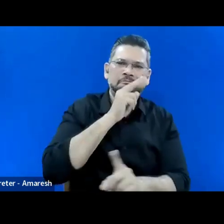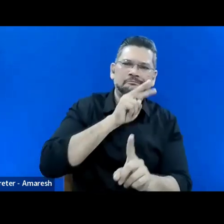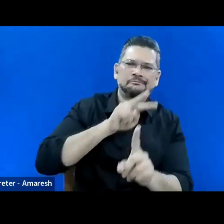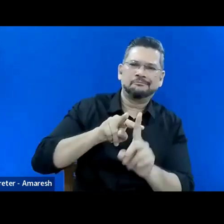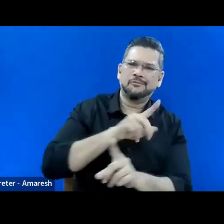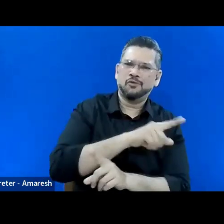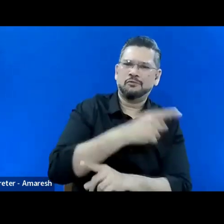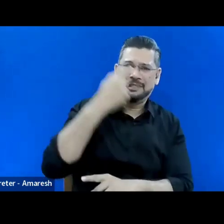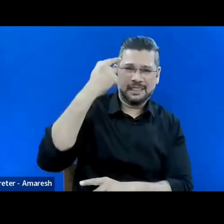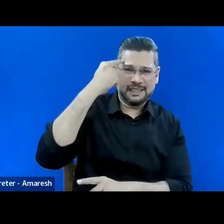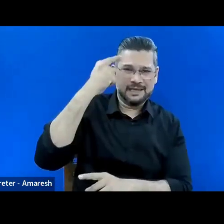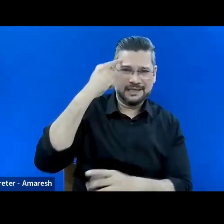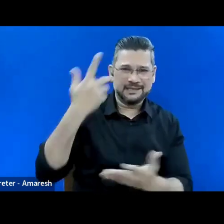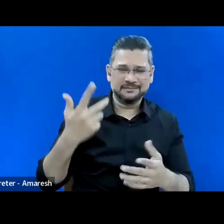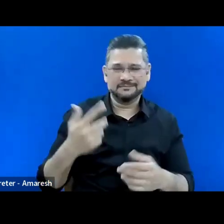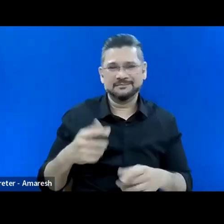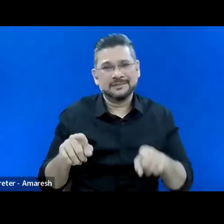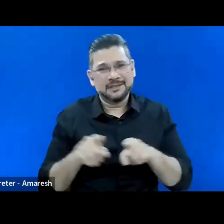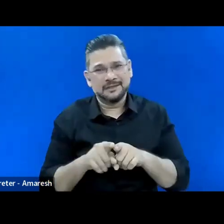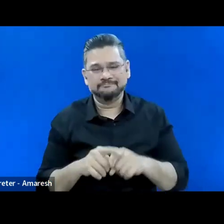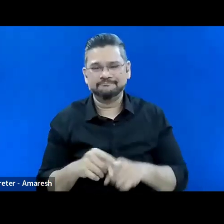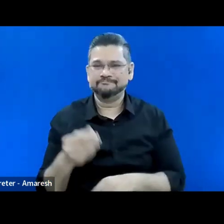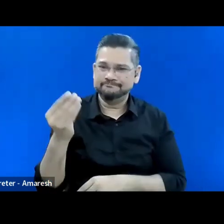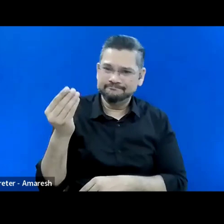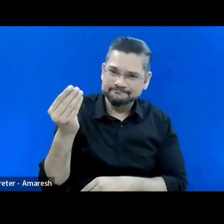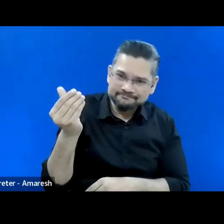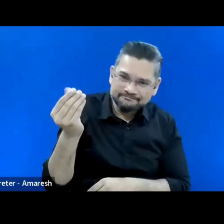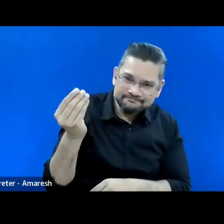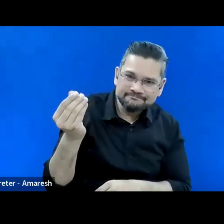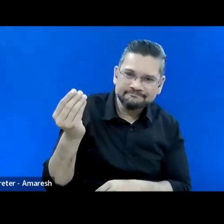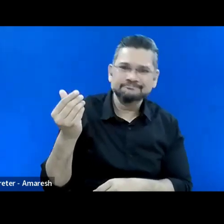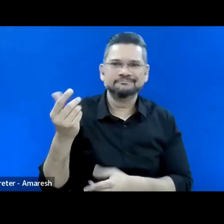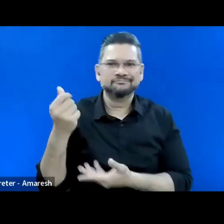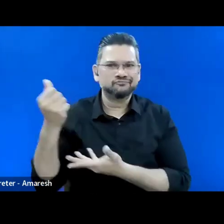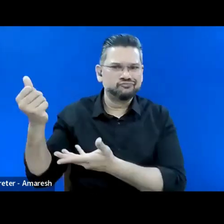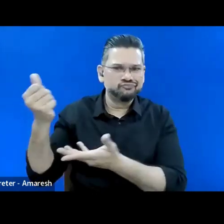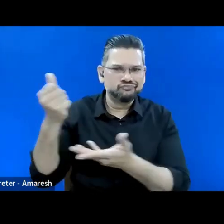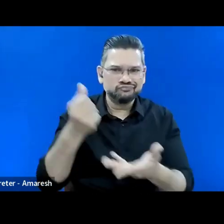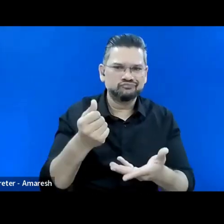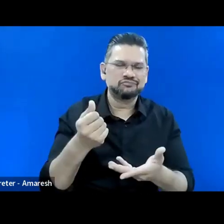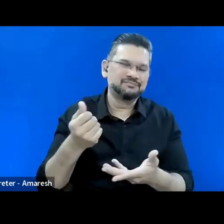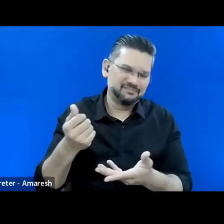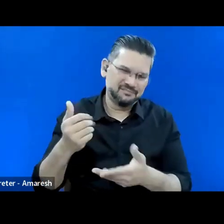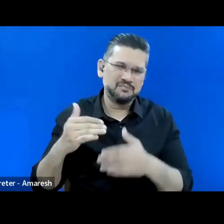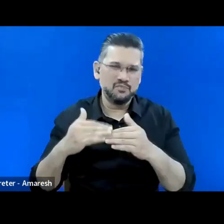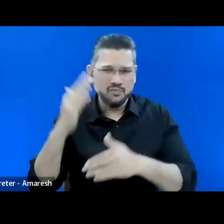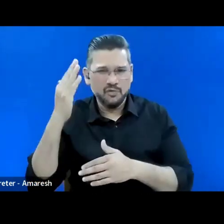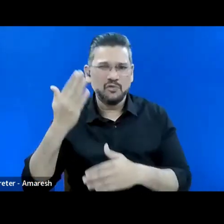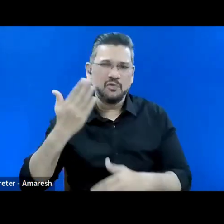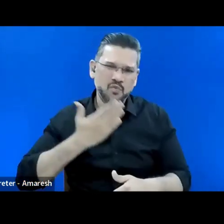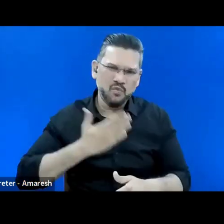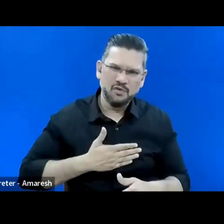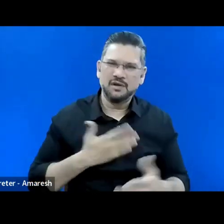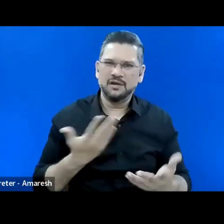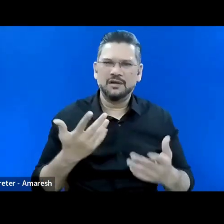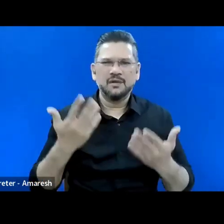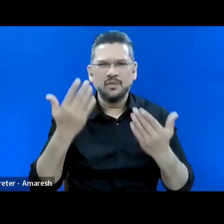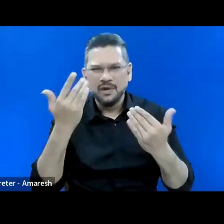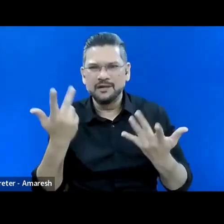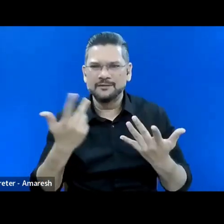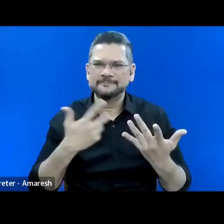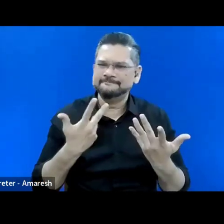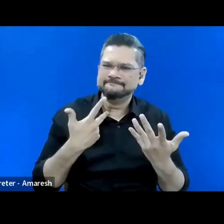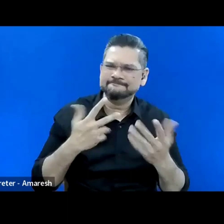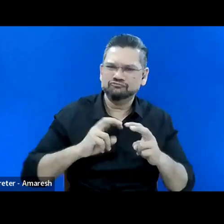resources in terms of financial support is much needed in this area, because we have to travel out. And yes, we have a